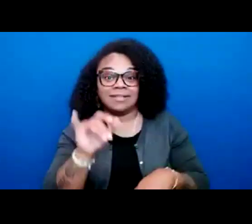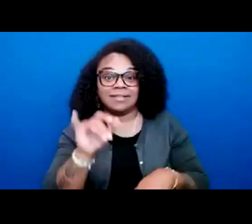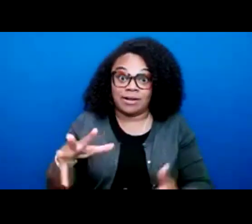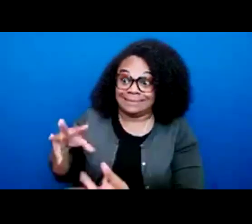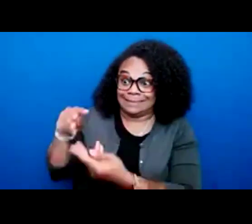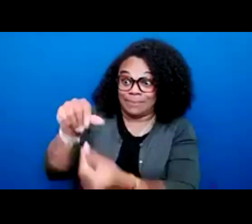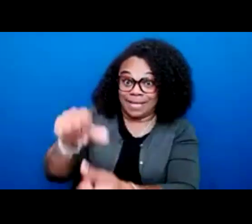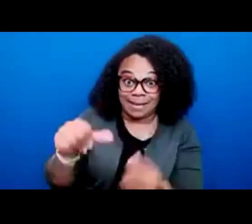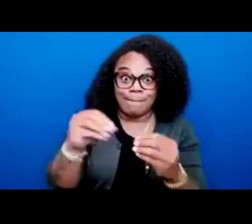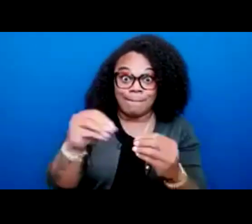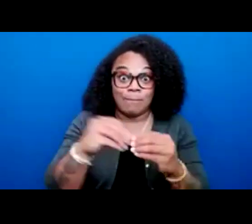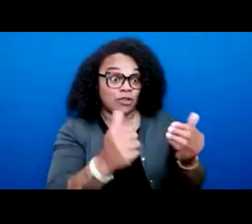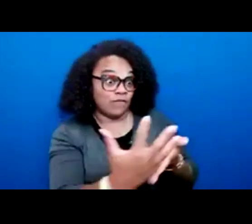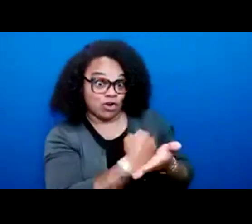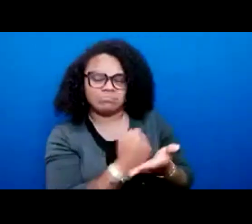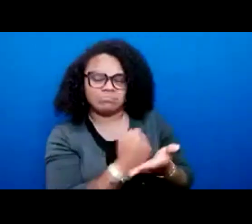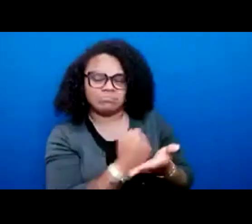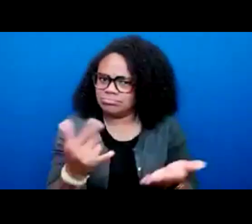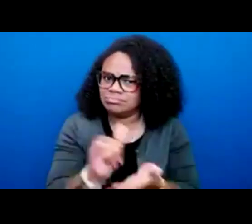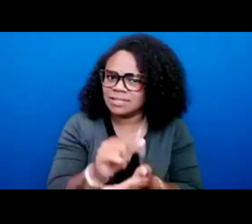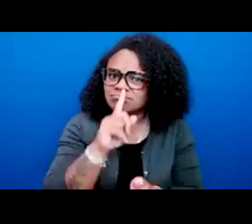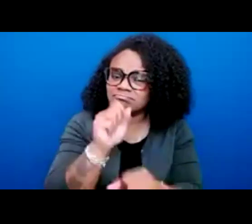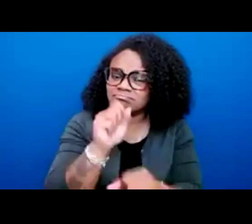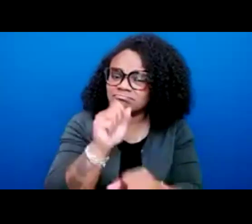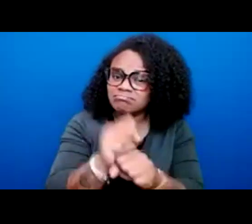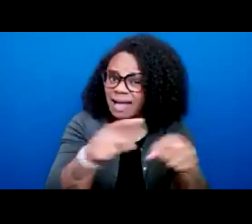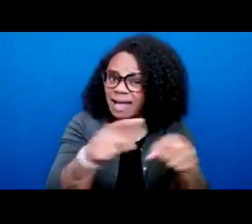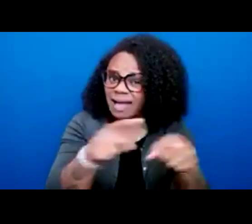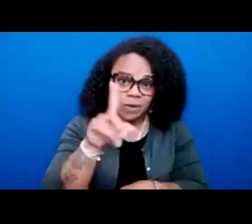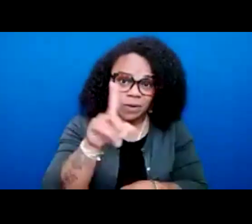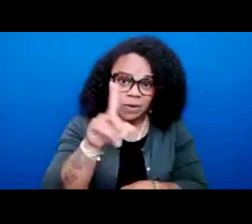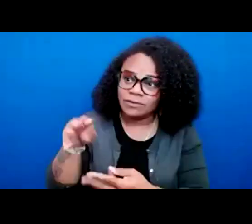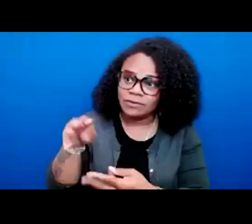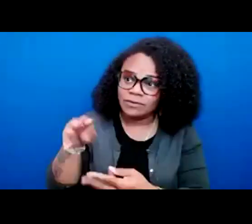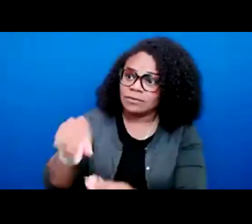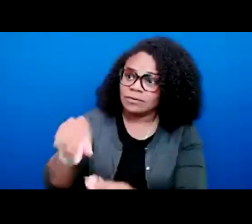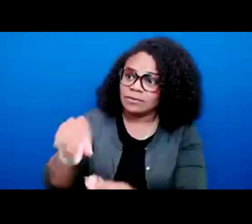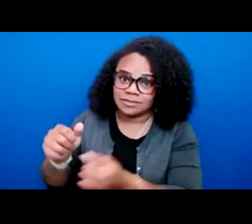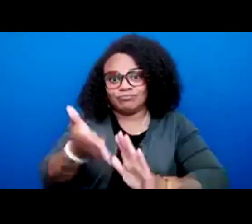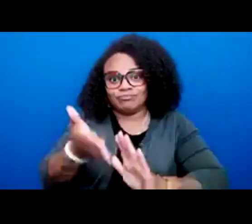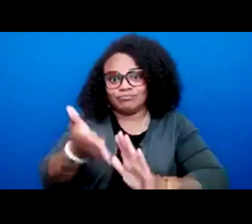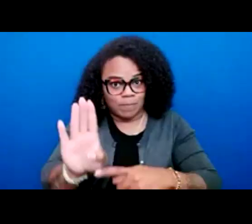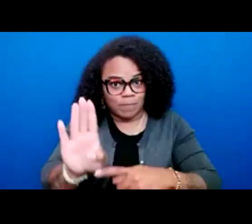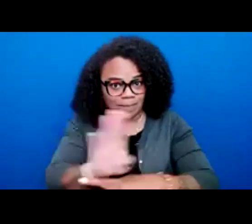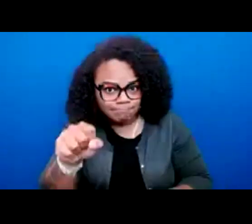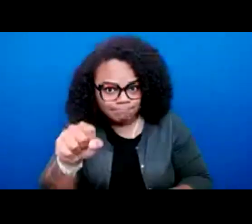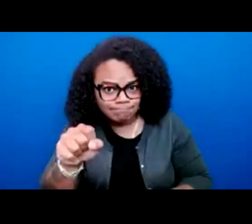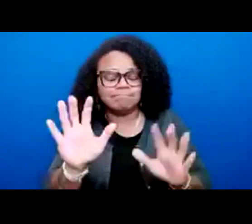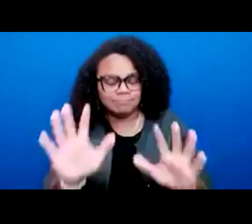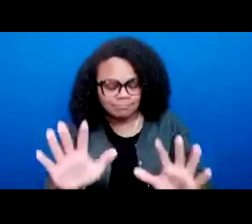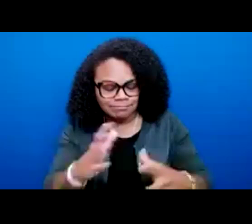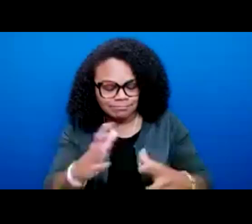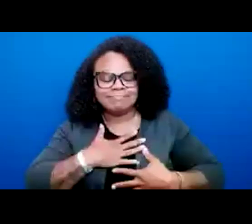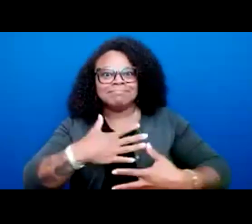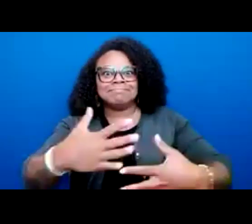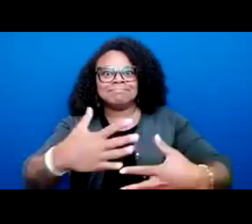is a reality, right? And you're going to be spending your money to fuel your business. And so breathe in deeply.